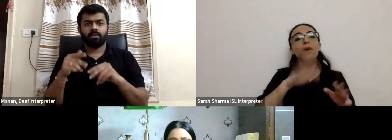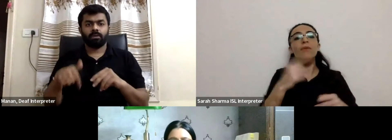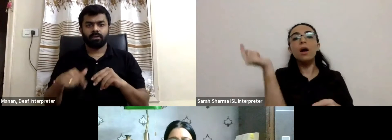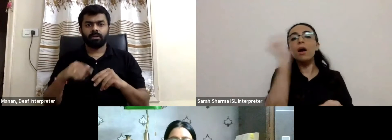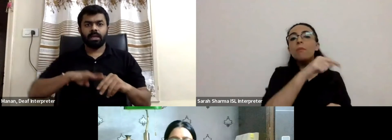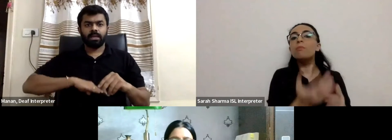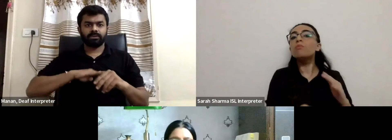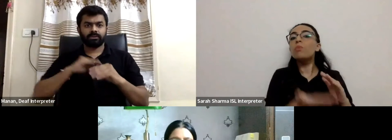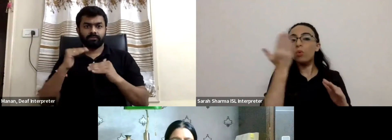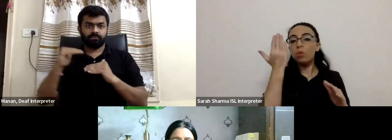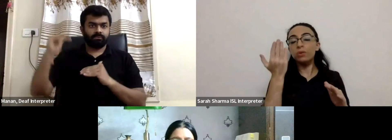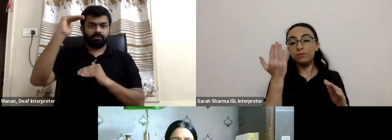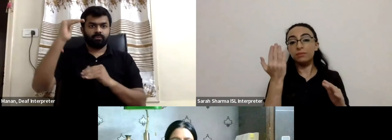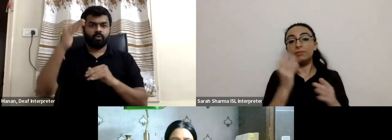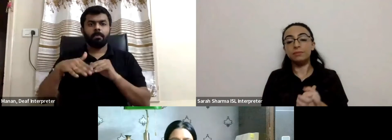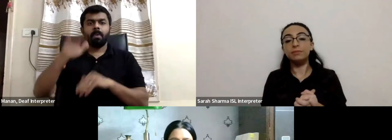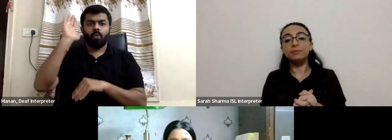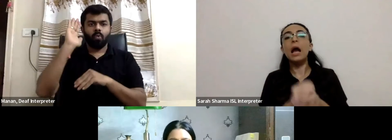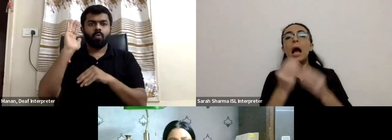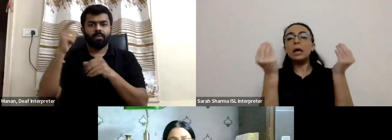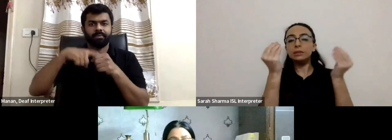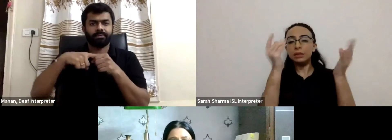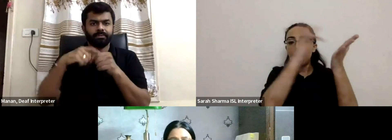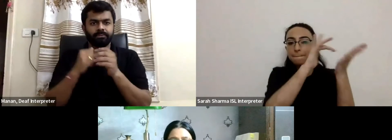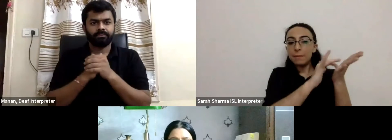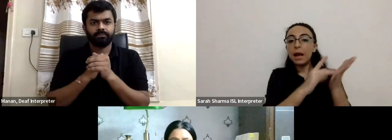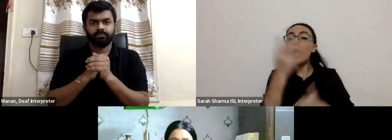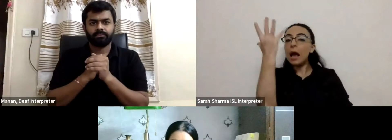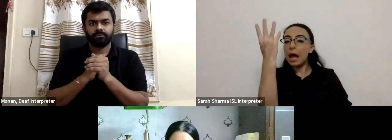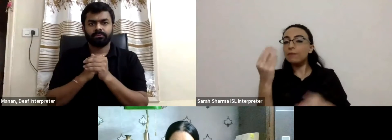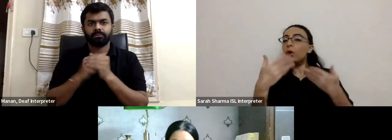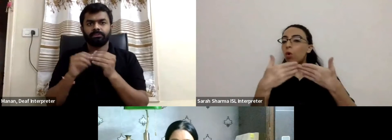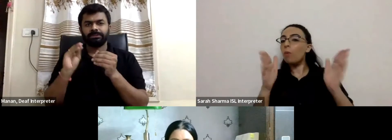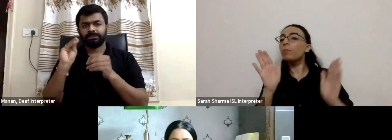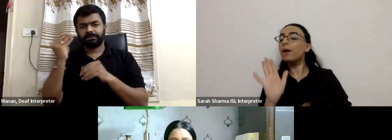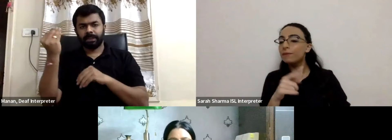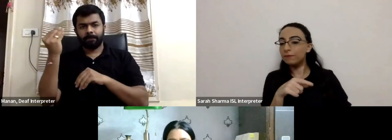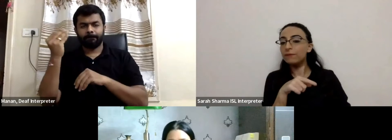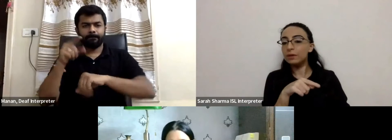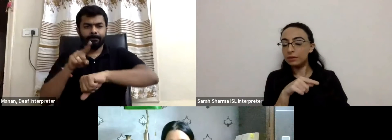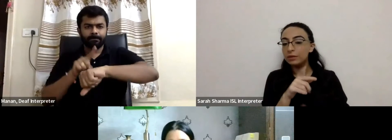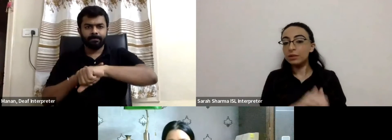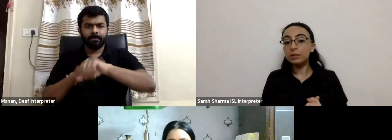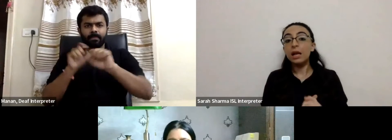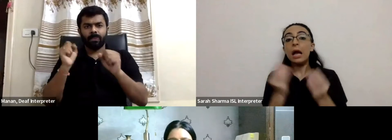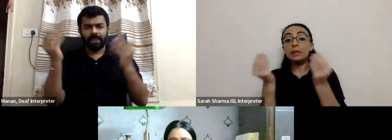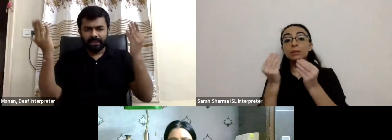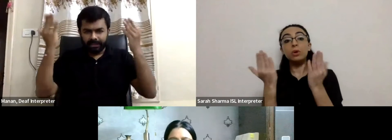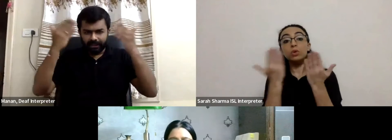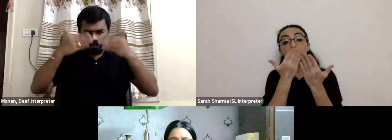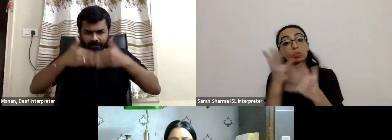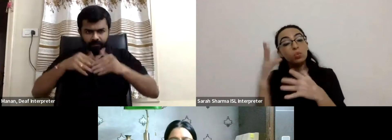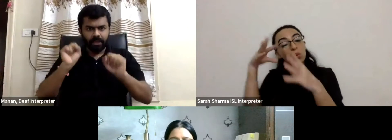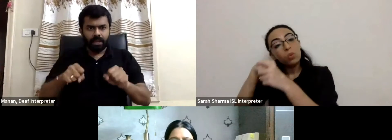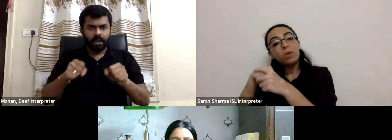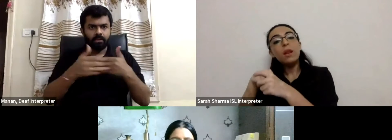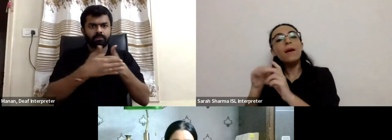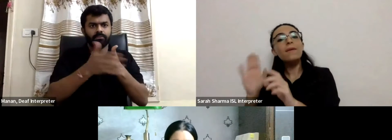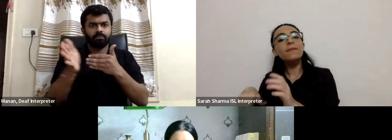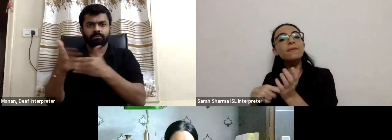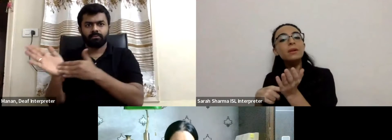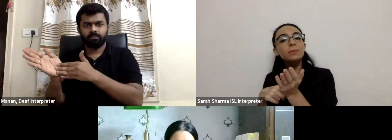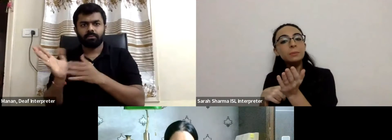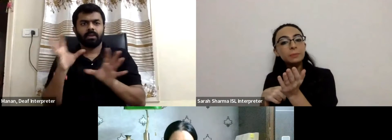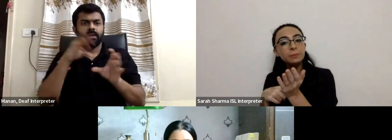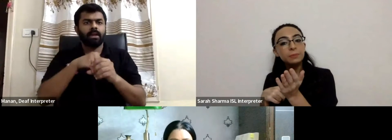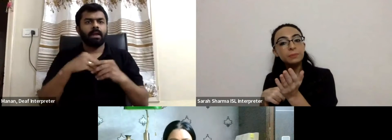some Mohalla clinics. And then Mohalla clinics are also established in schools. We've also tried to establish them in defunct